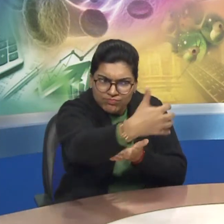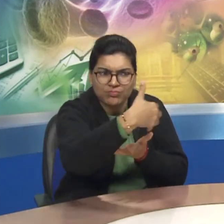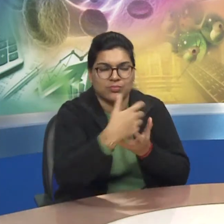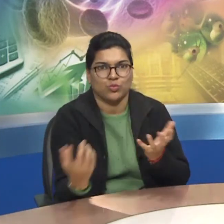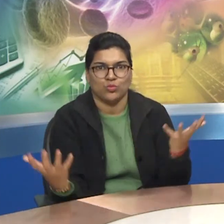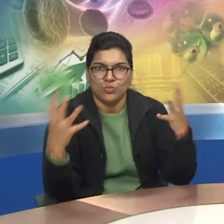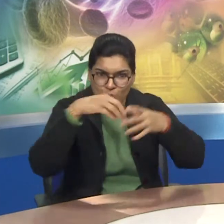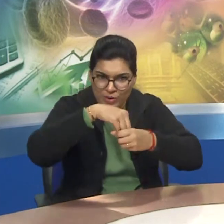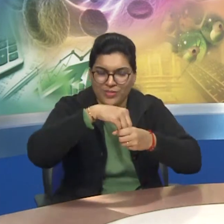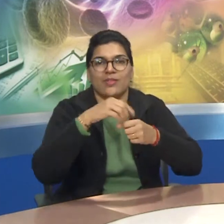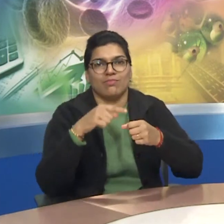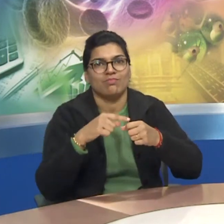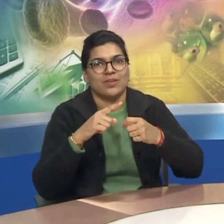earth.